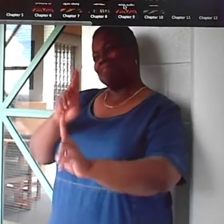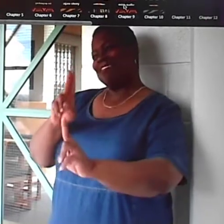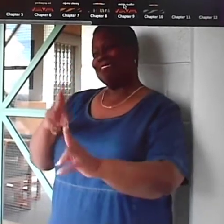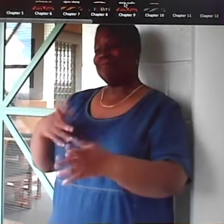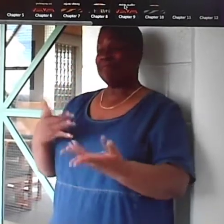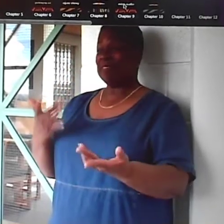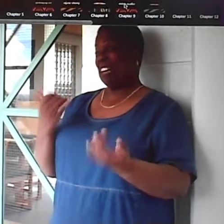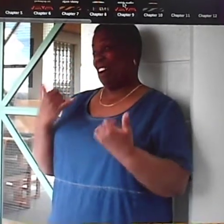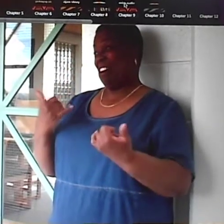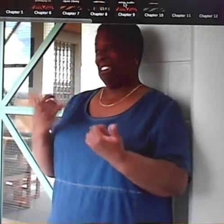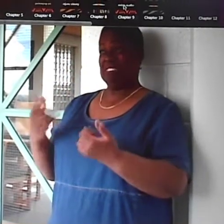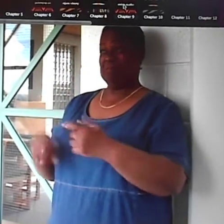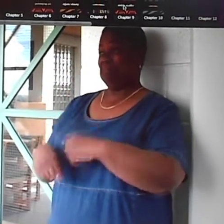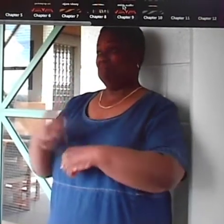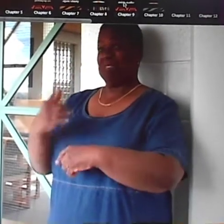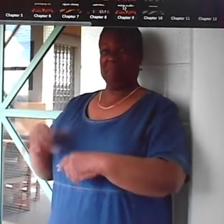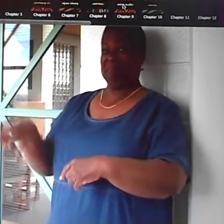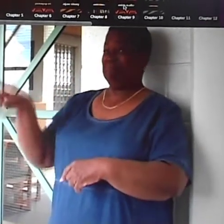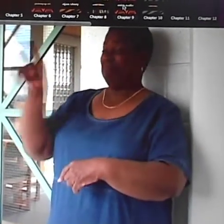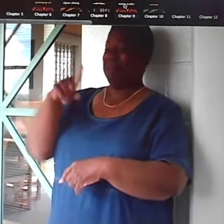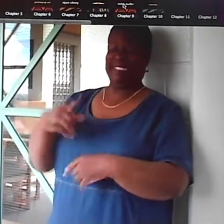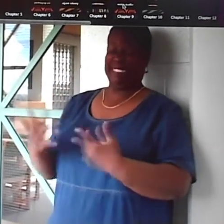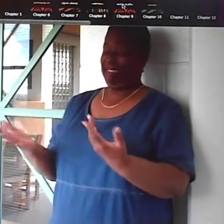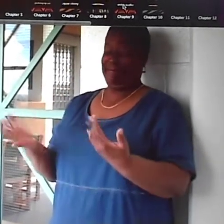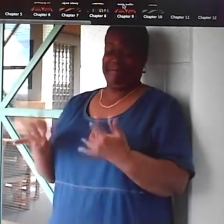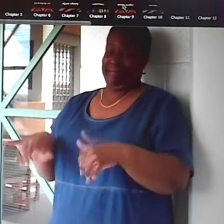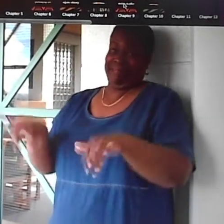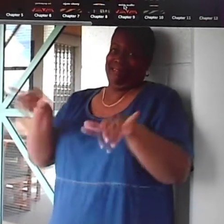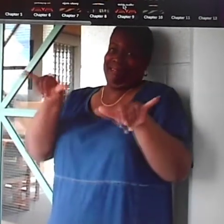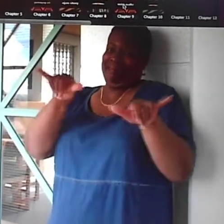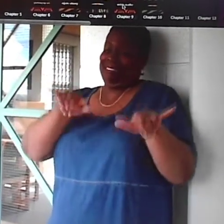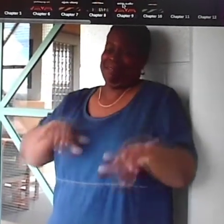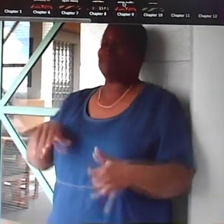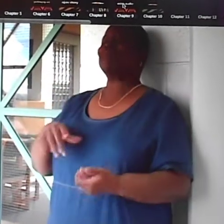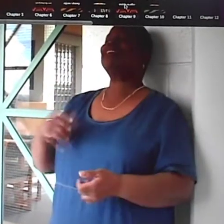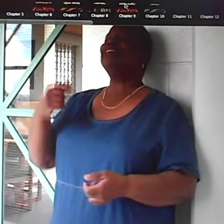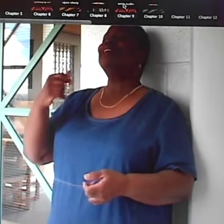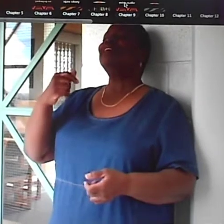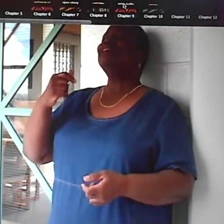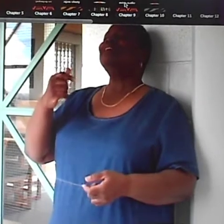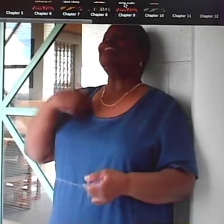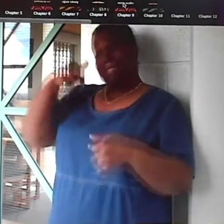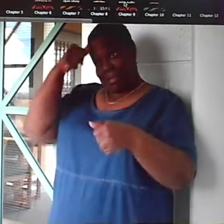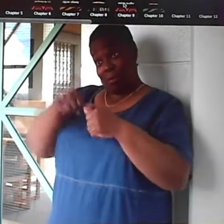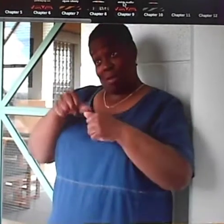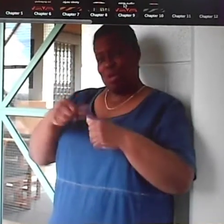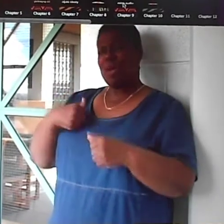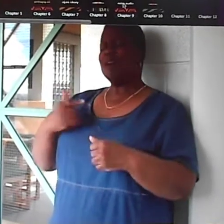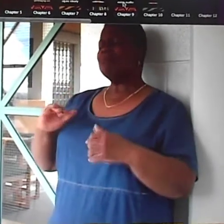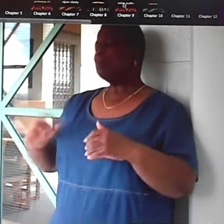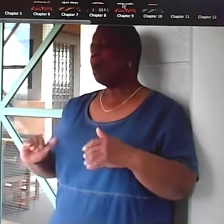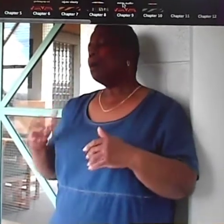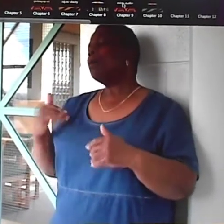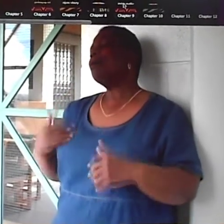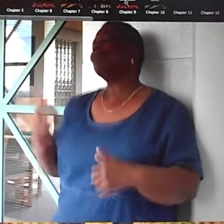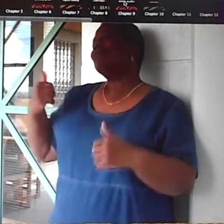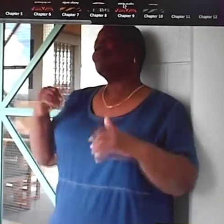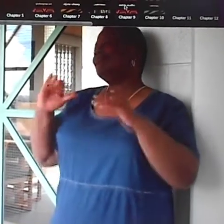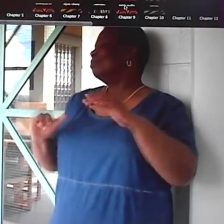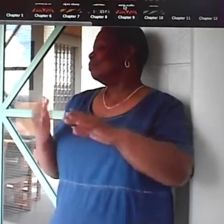our elders, by adding the title. But it's pretty much the same all around nowadays. And I